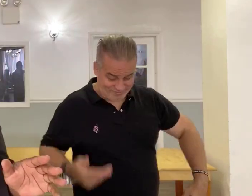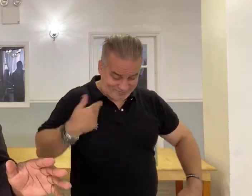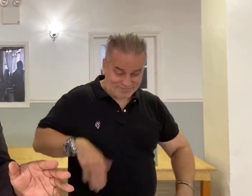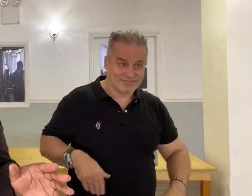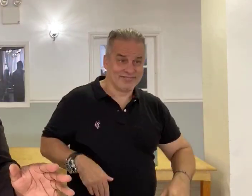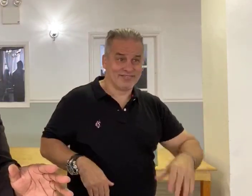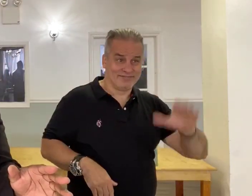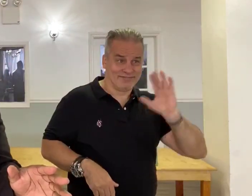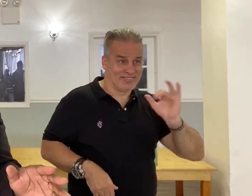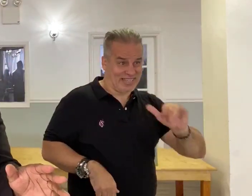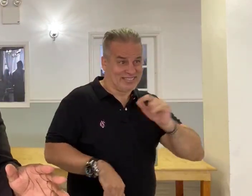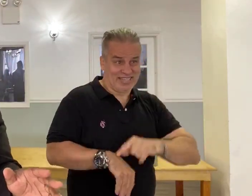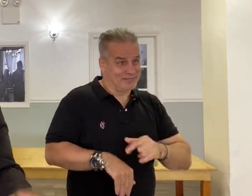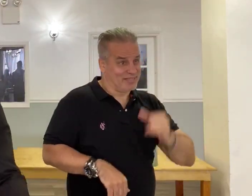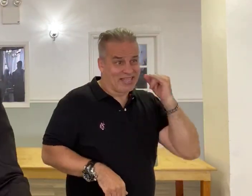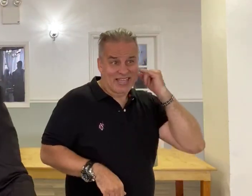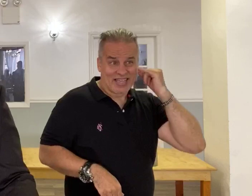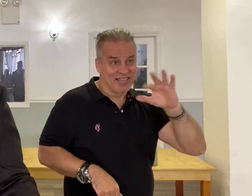done properly,